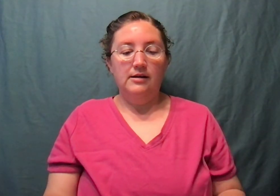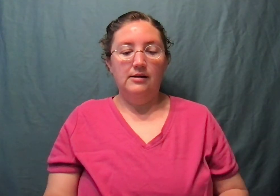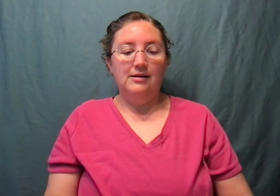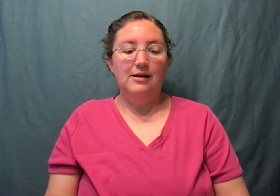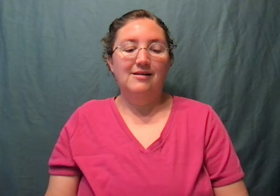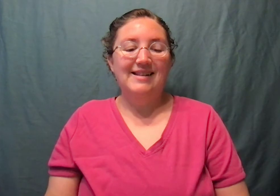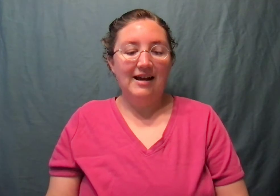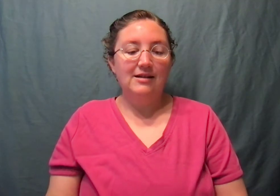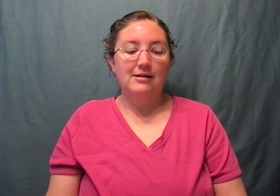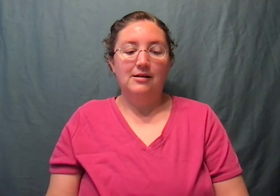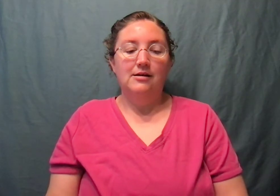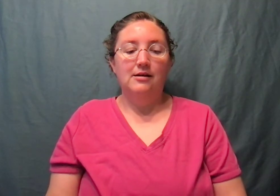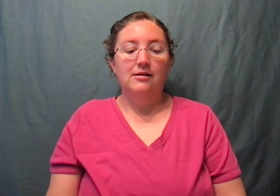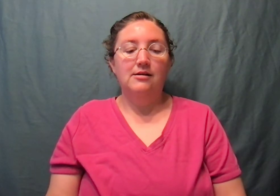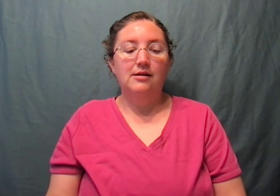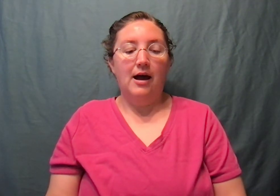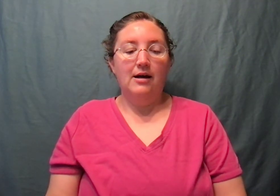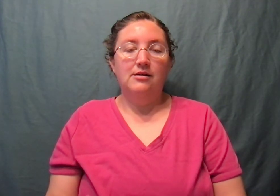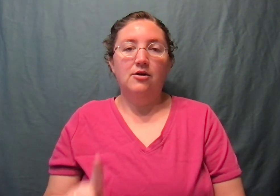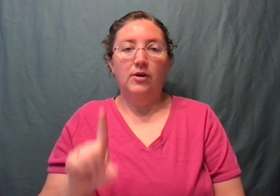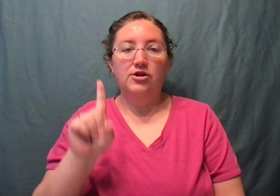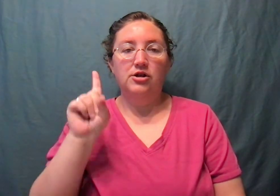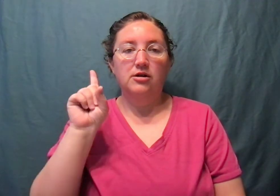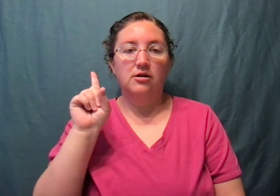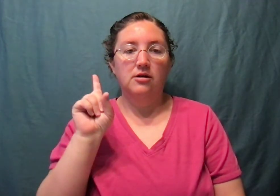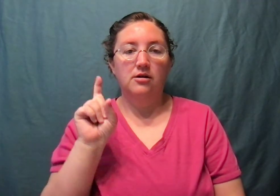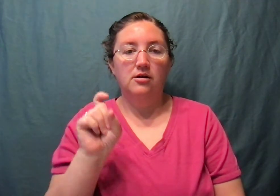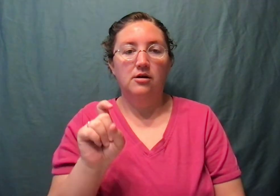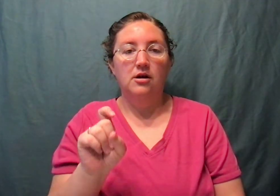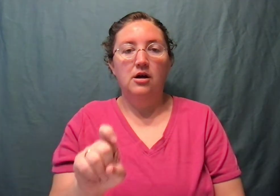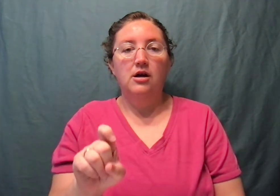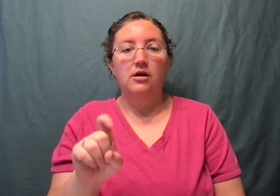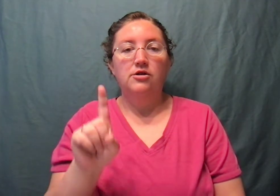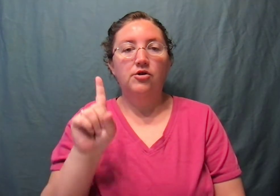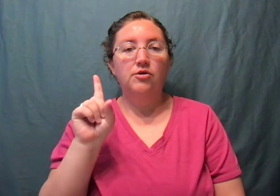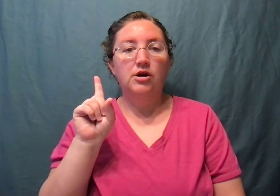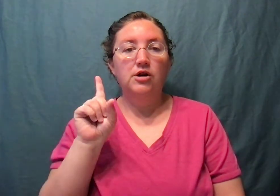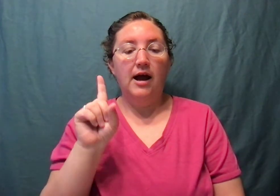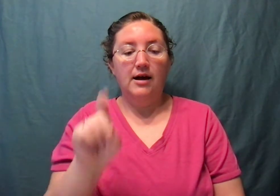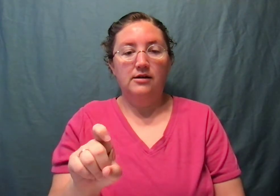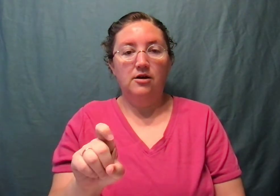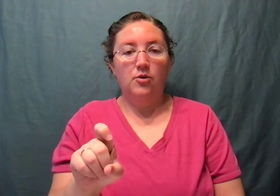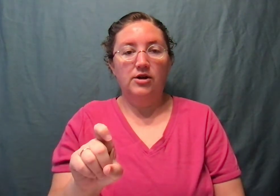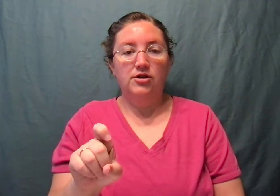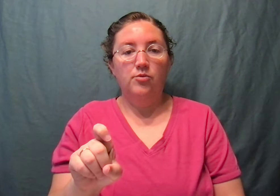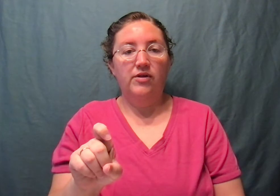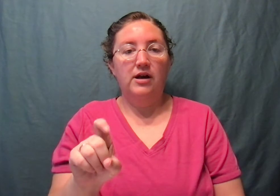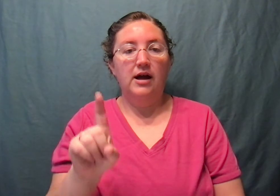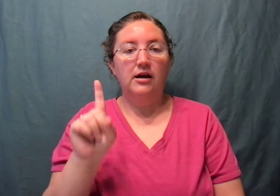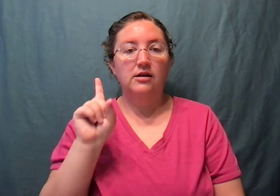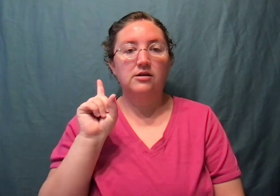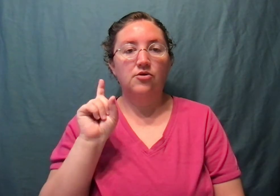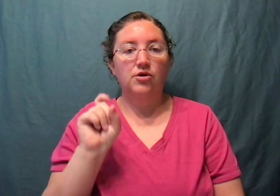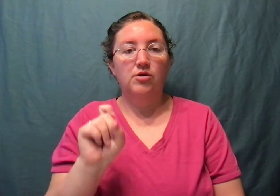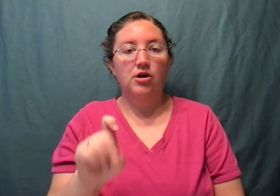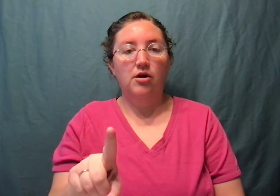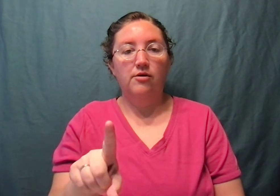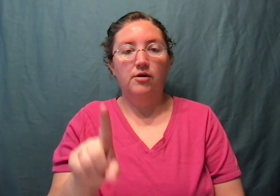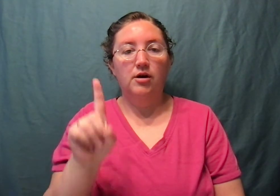Next is ask a question. So you can ask a question with an X, or you can close